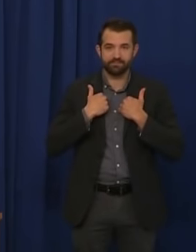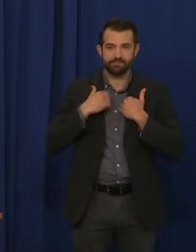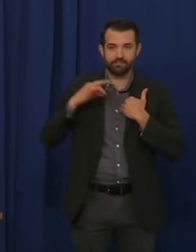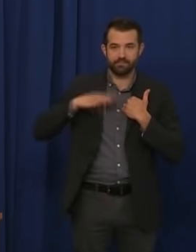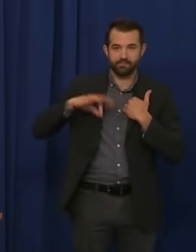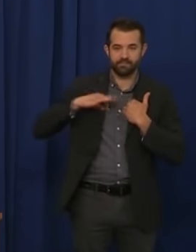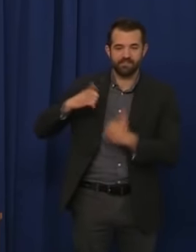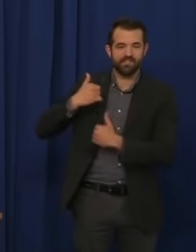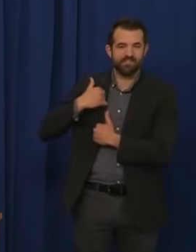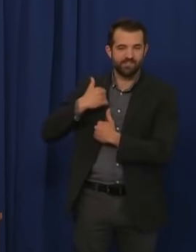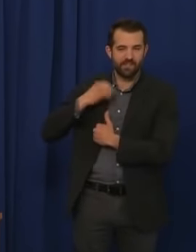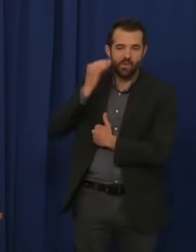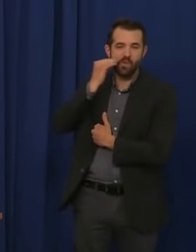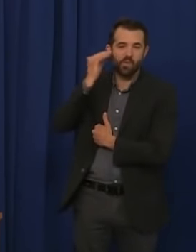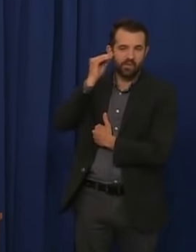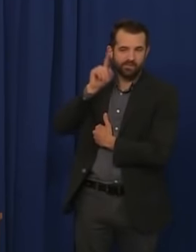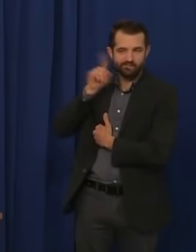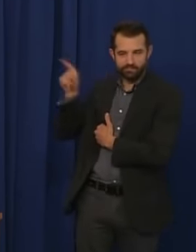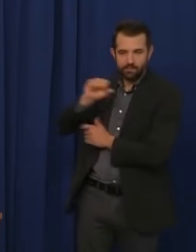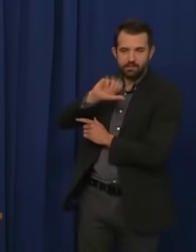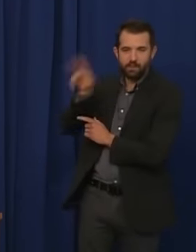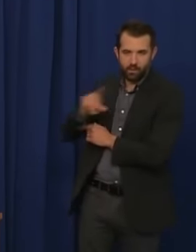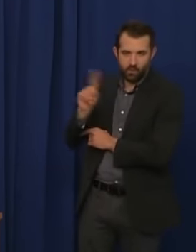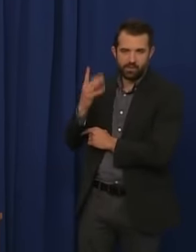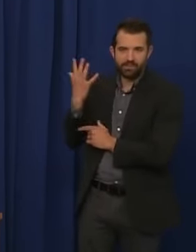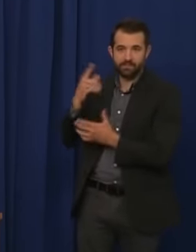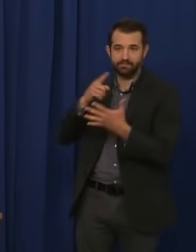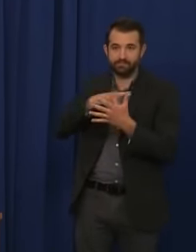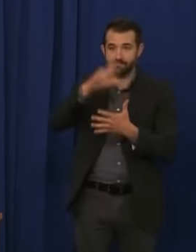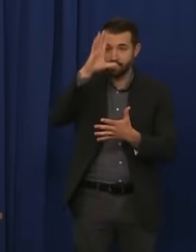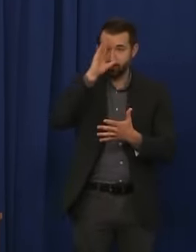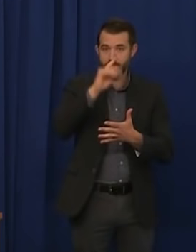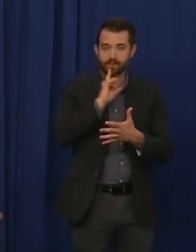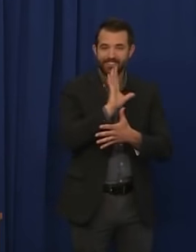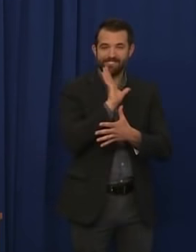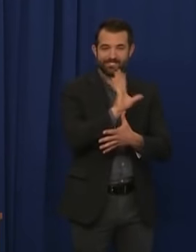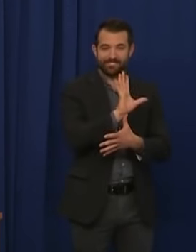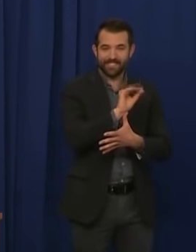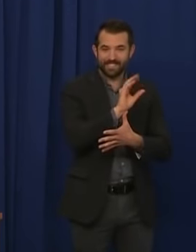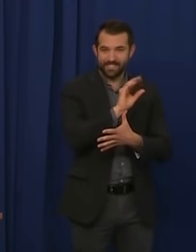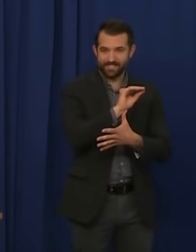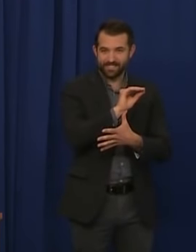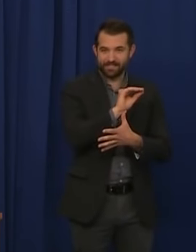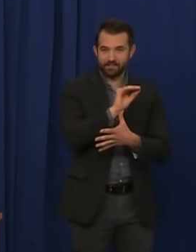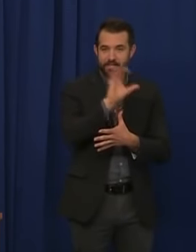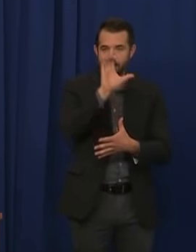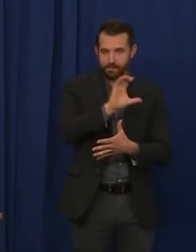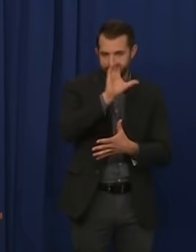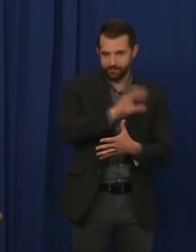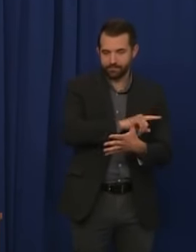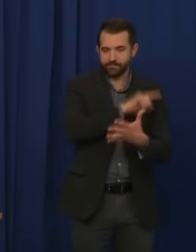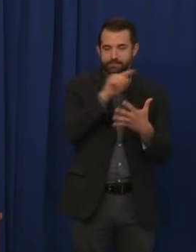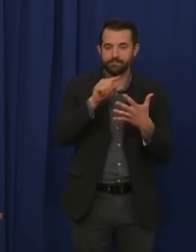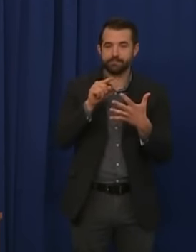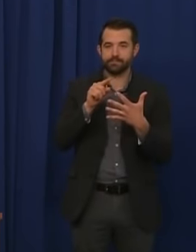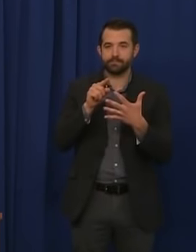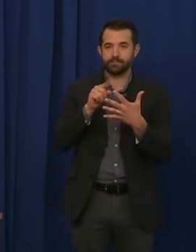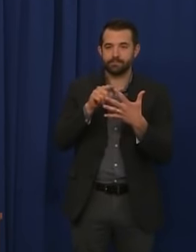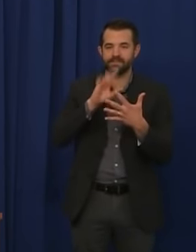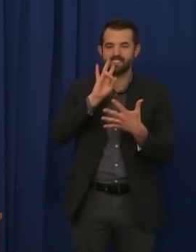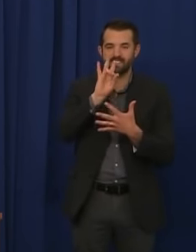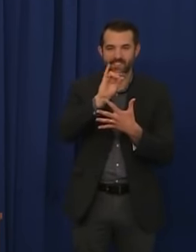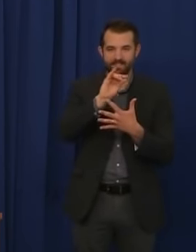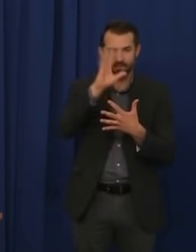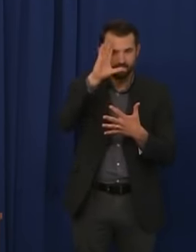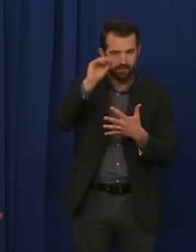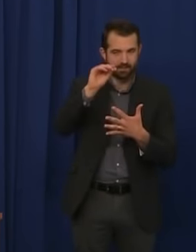Scarborough. One was a gentleman in his 50s from Cumberland County. Another was a gentleman in his 70s, also